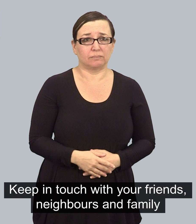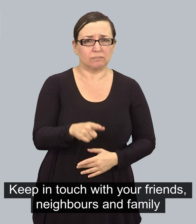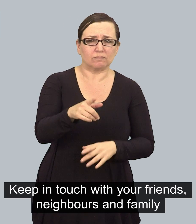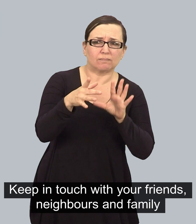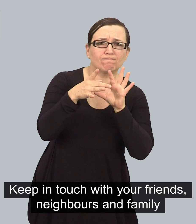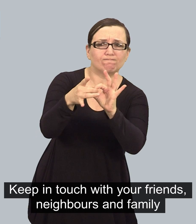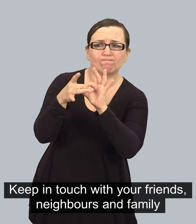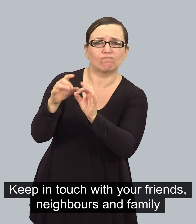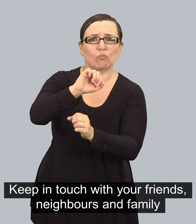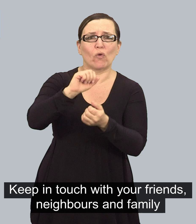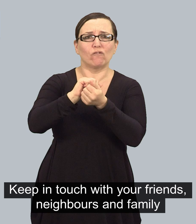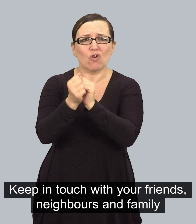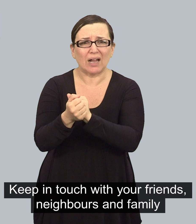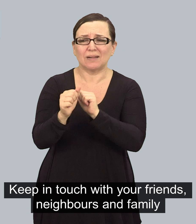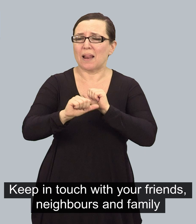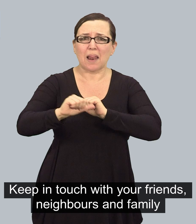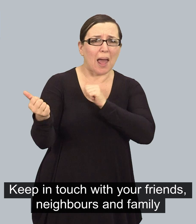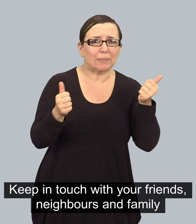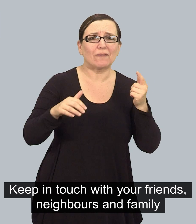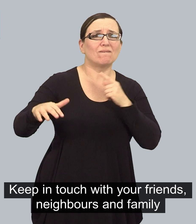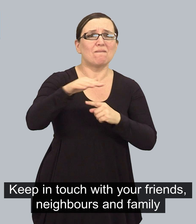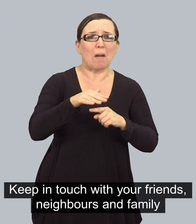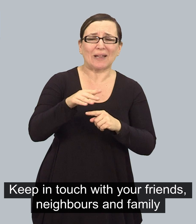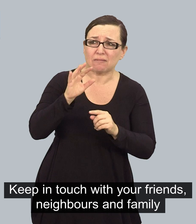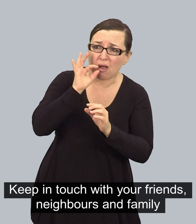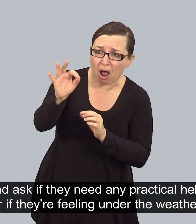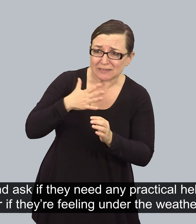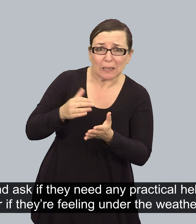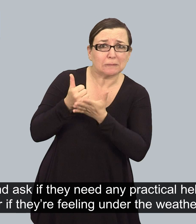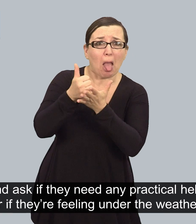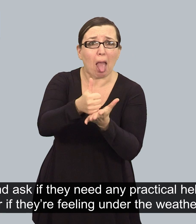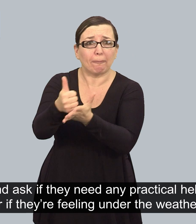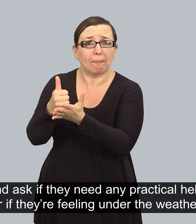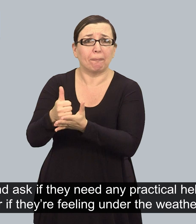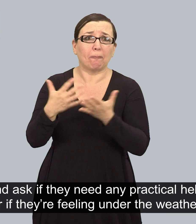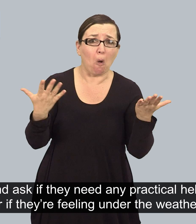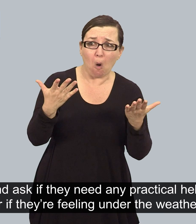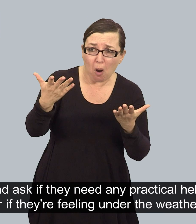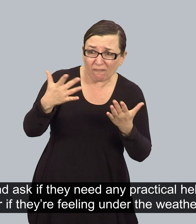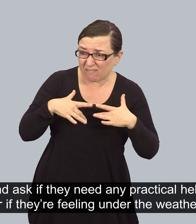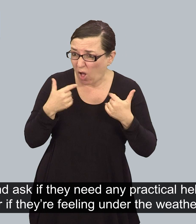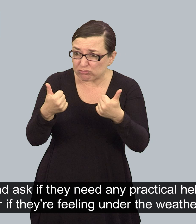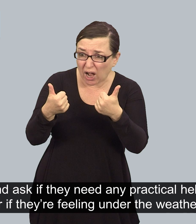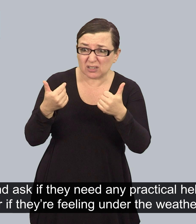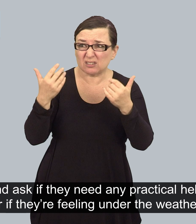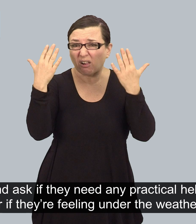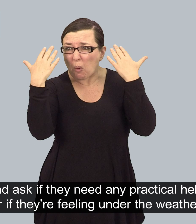Keep in touch with your friends, neighbours and family and ask if they need any practical help or if they're feeling under the